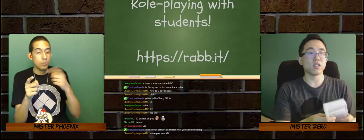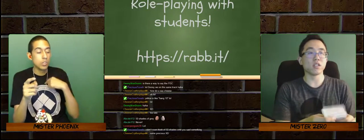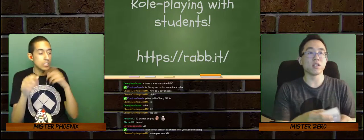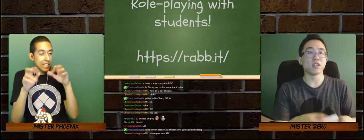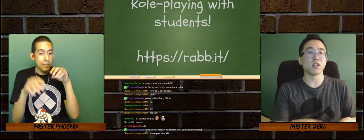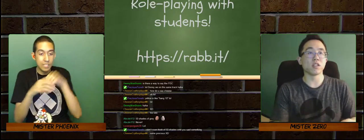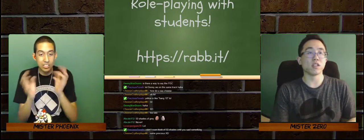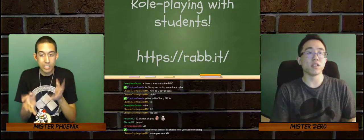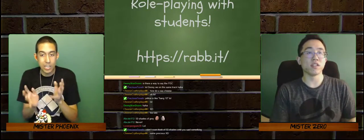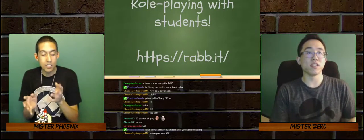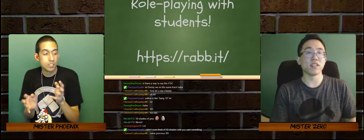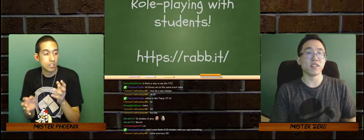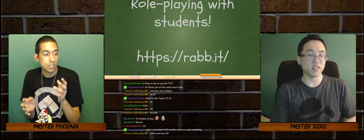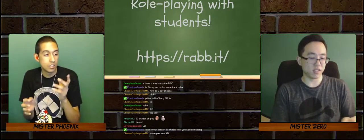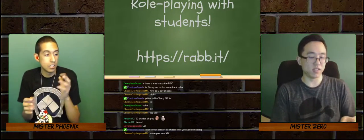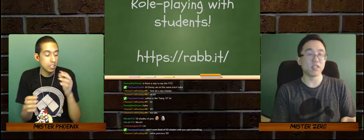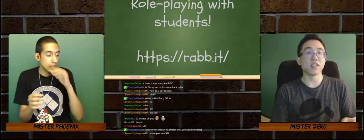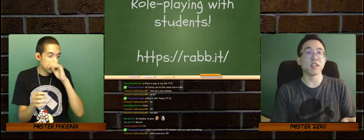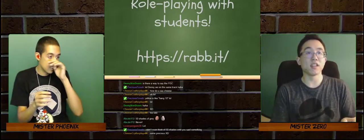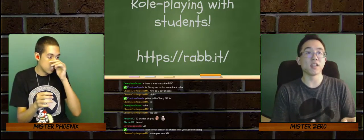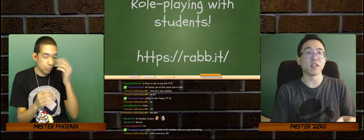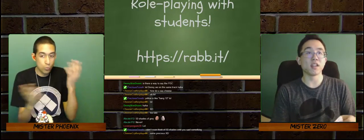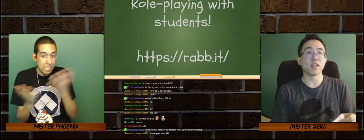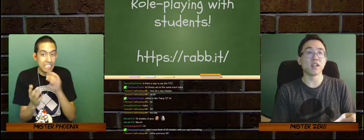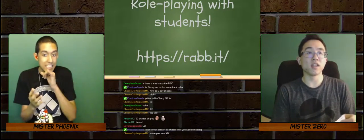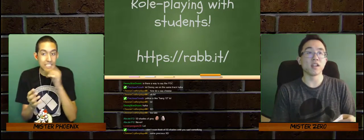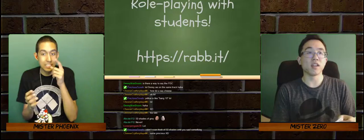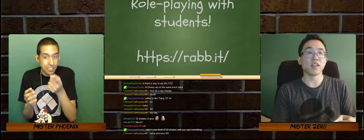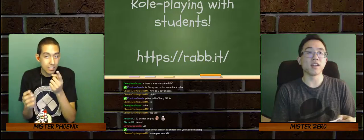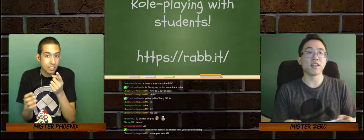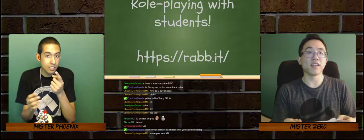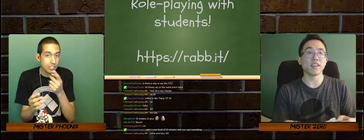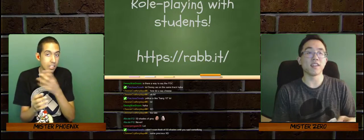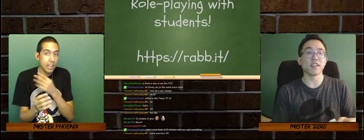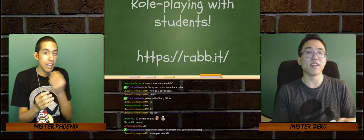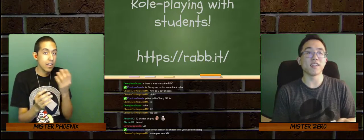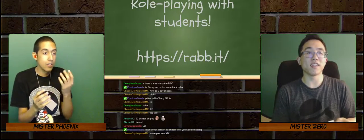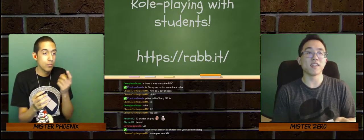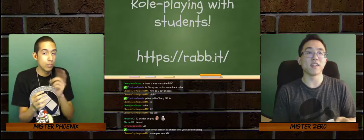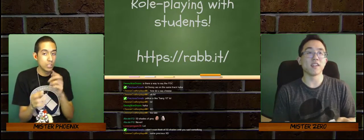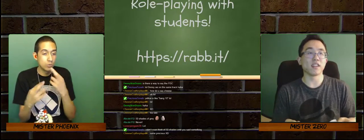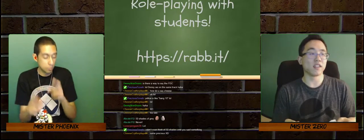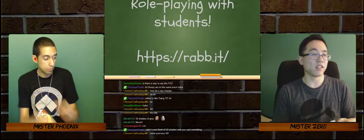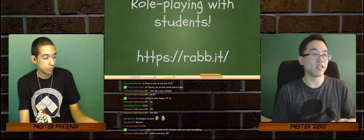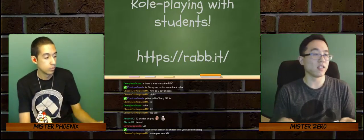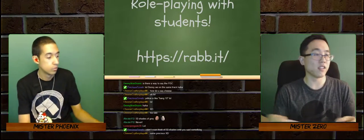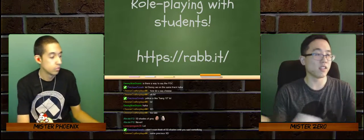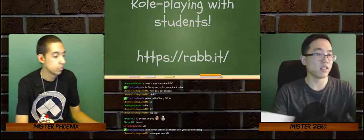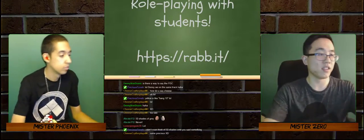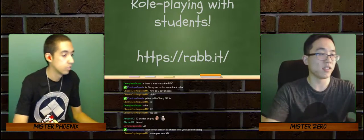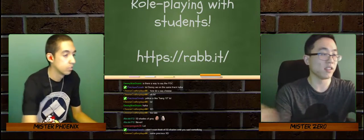we're going to type in the chat the what is this and where's the room.